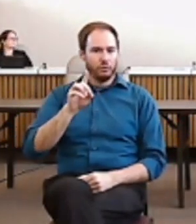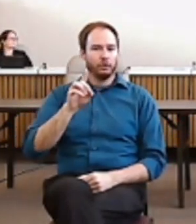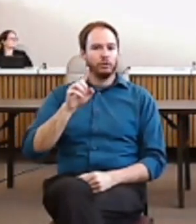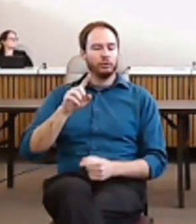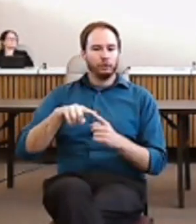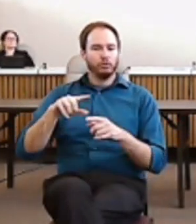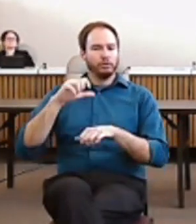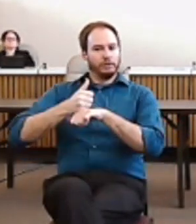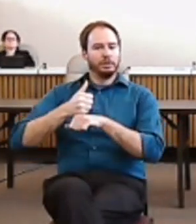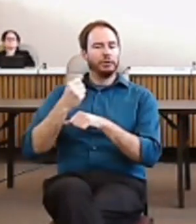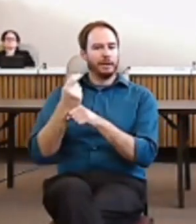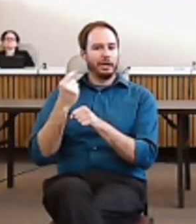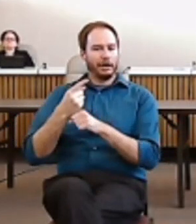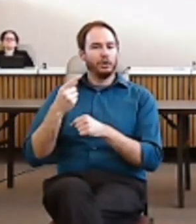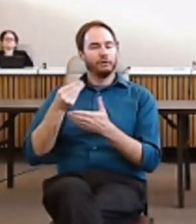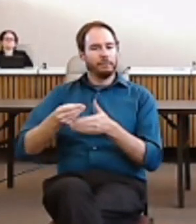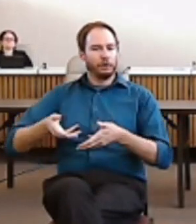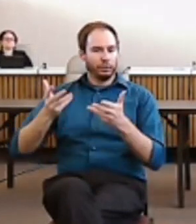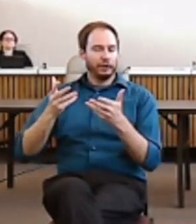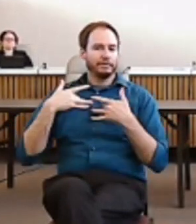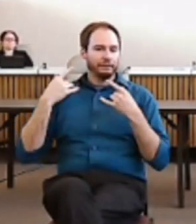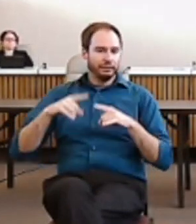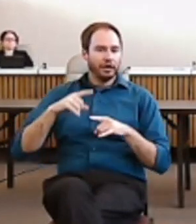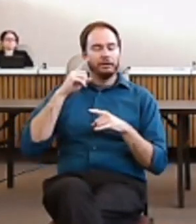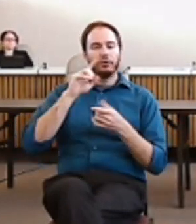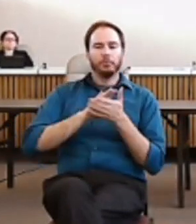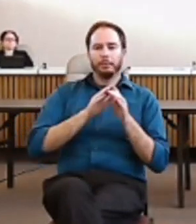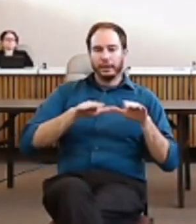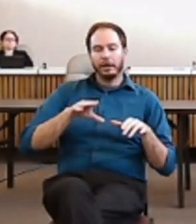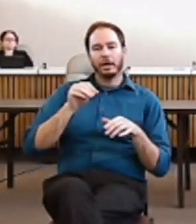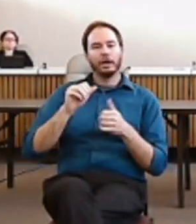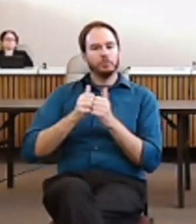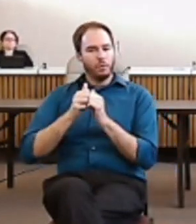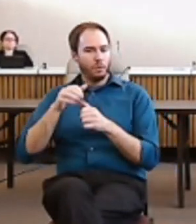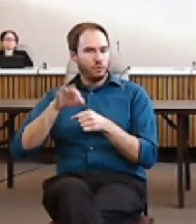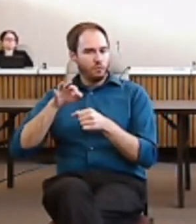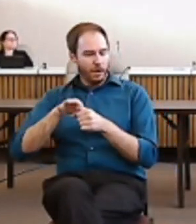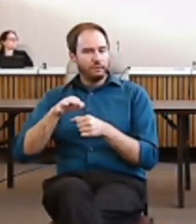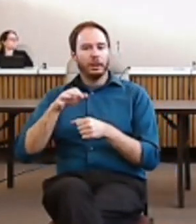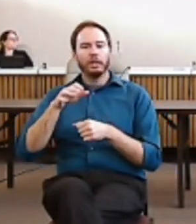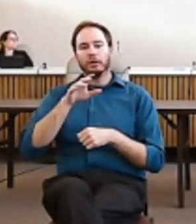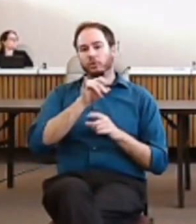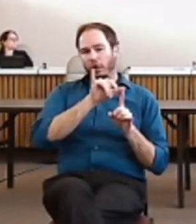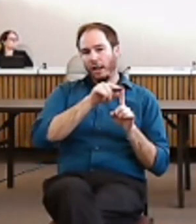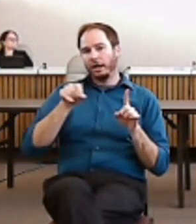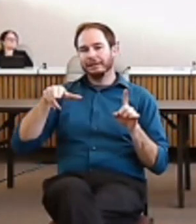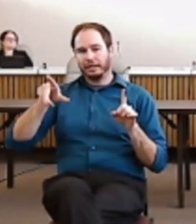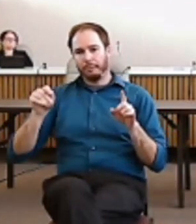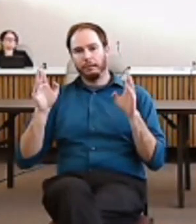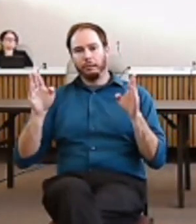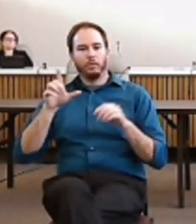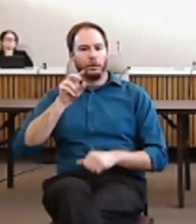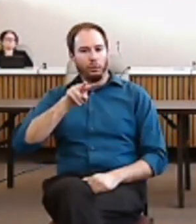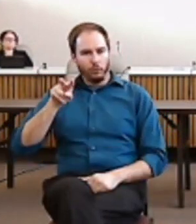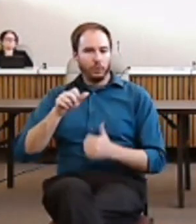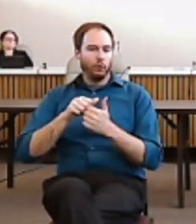hold annual fundraising events, including Peacemakers and Sportsman Raffle between July and September 2022,